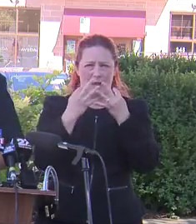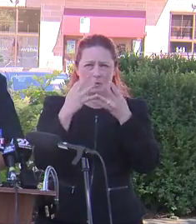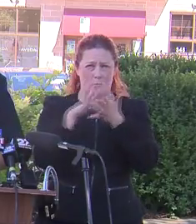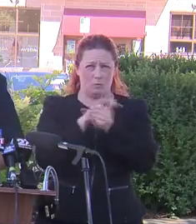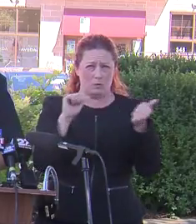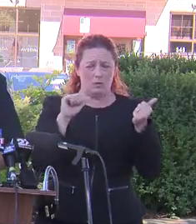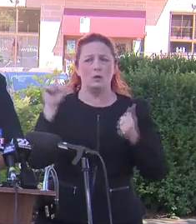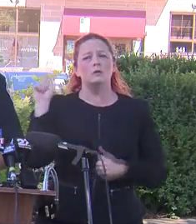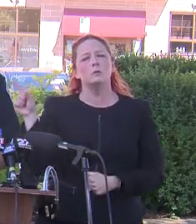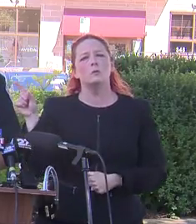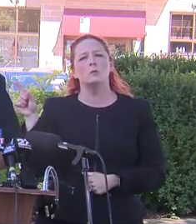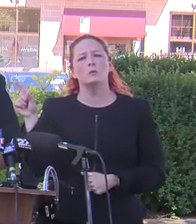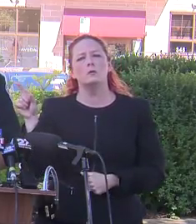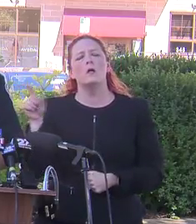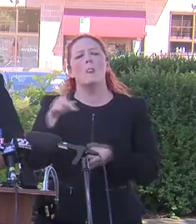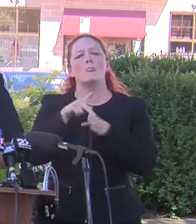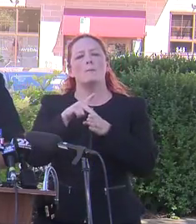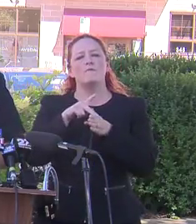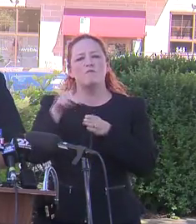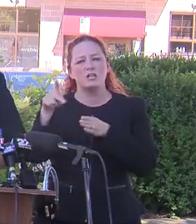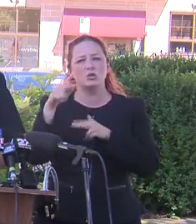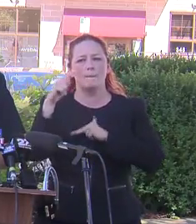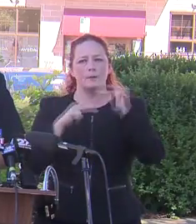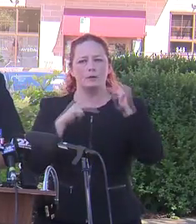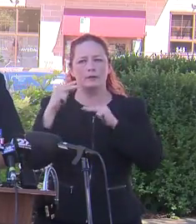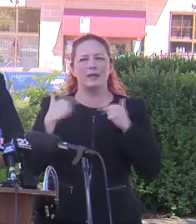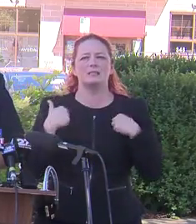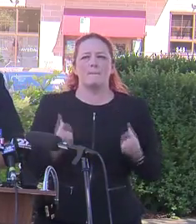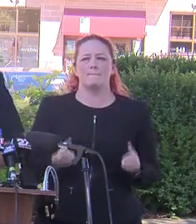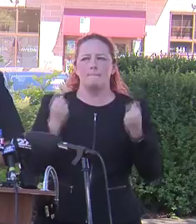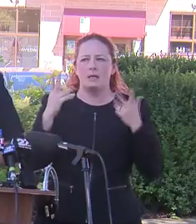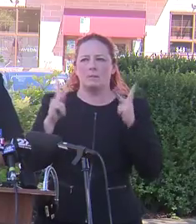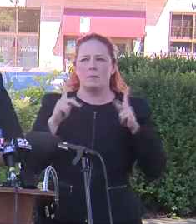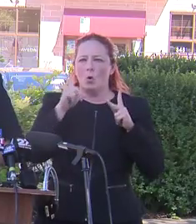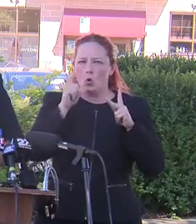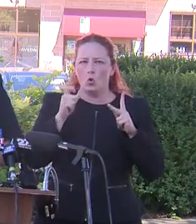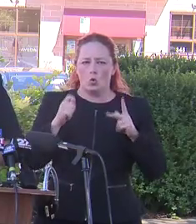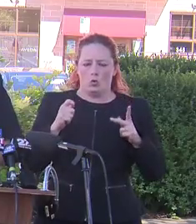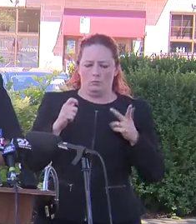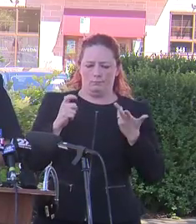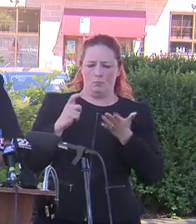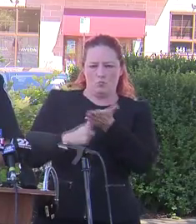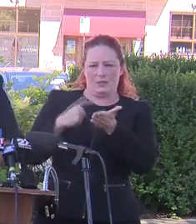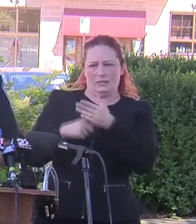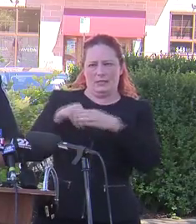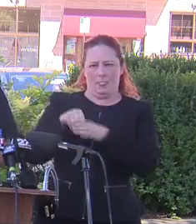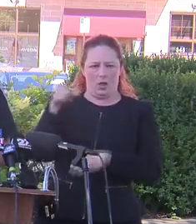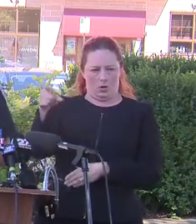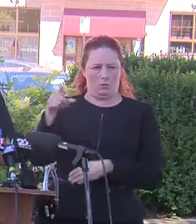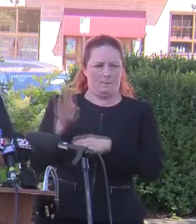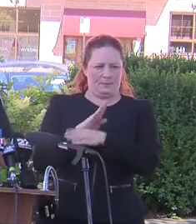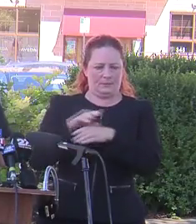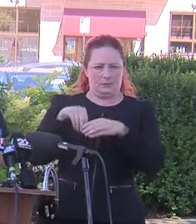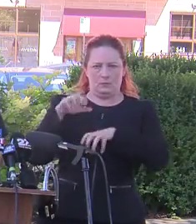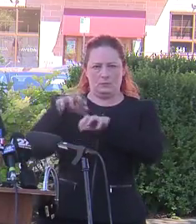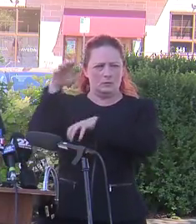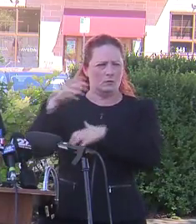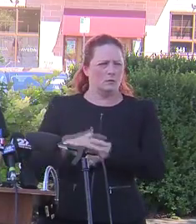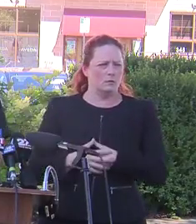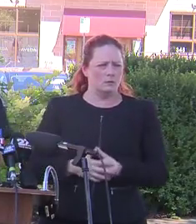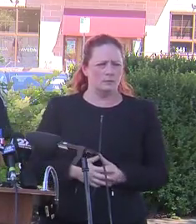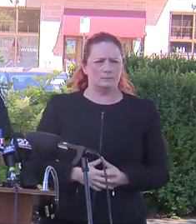has been referred to as a multi-tenant building, yes, so that, they were both in that structure. Did everybody catch that? 7 buildings or 7